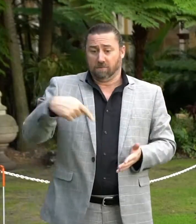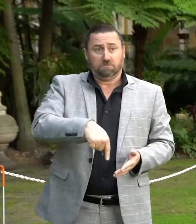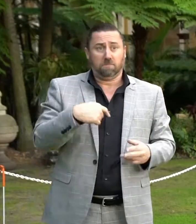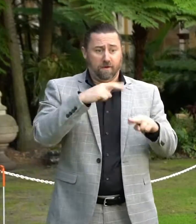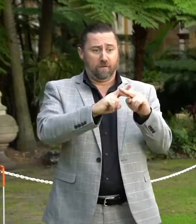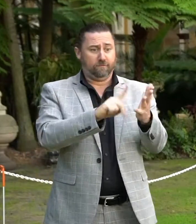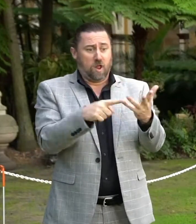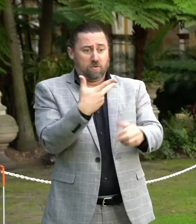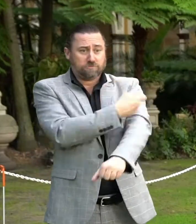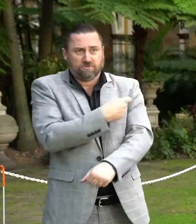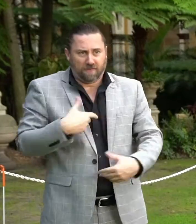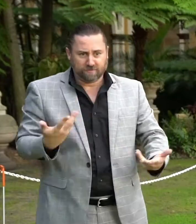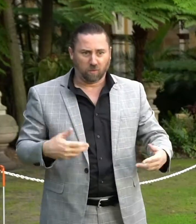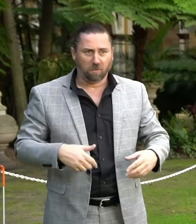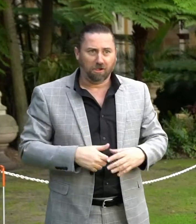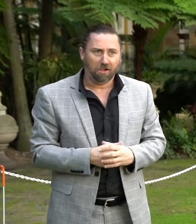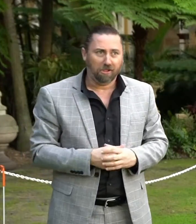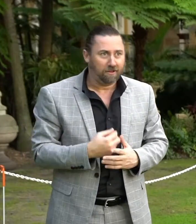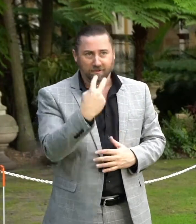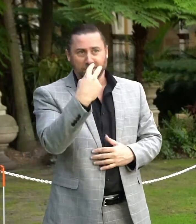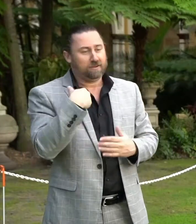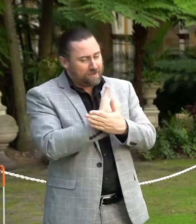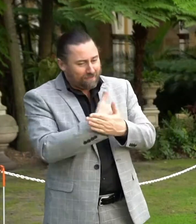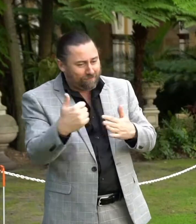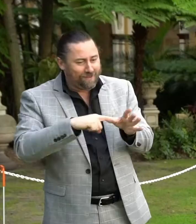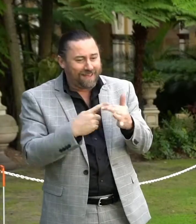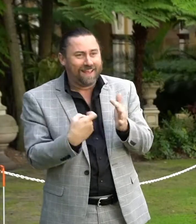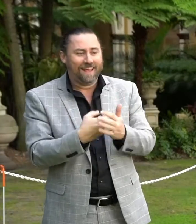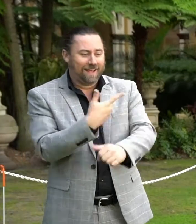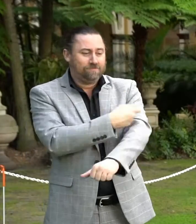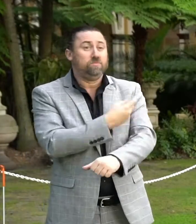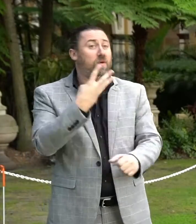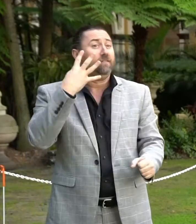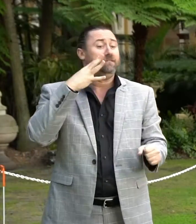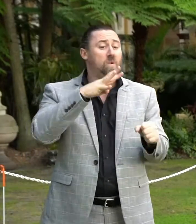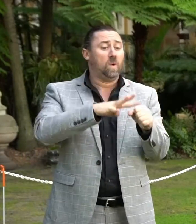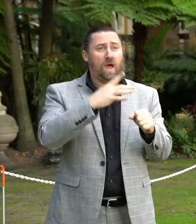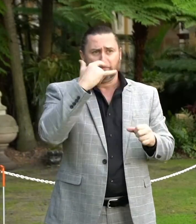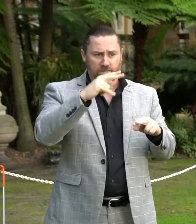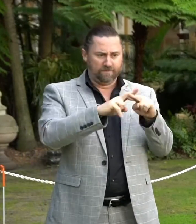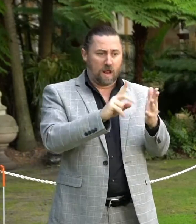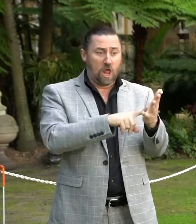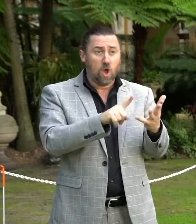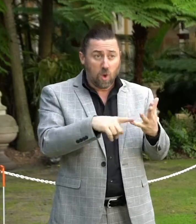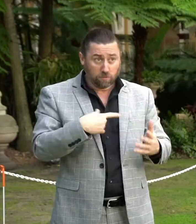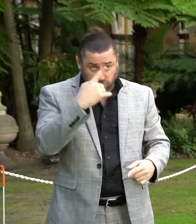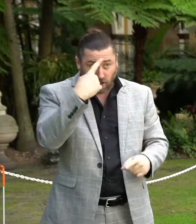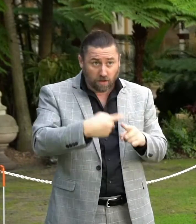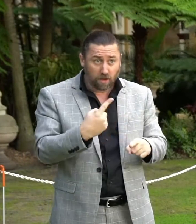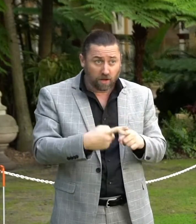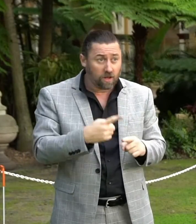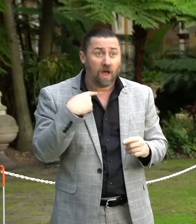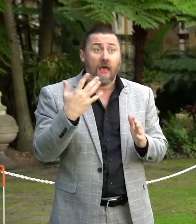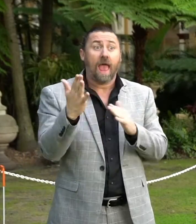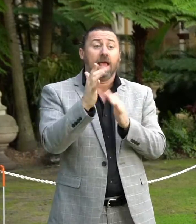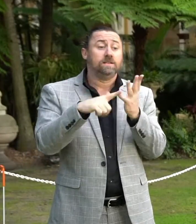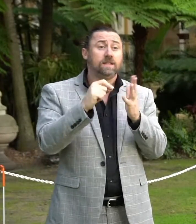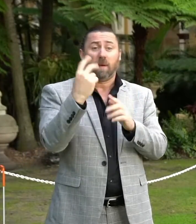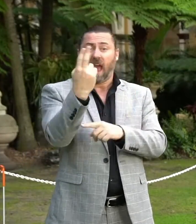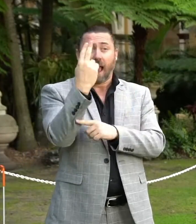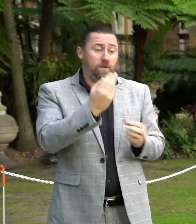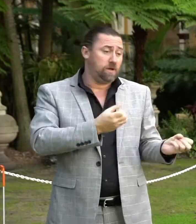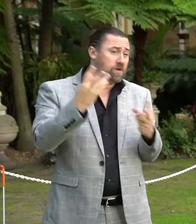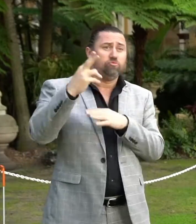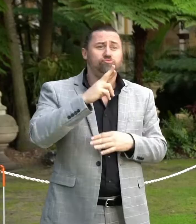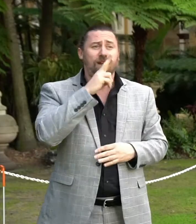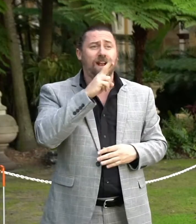shot. I get one every year. 4 years ago I got the flu and I got really, really sick. I ended up in an ambulance to Redcliffe Hospital,